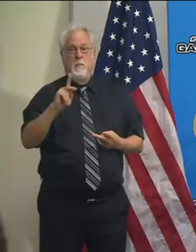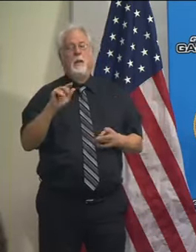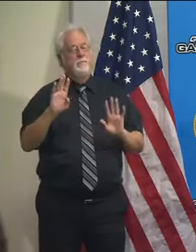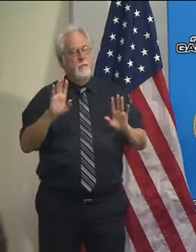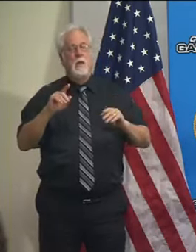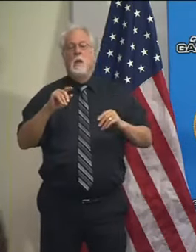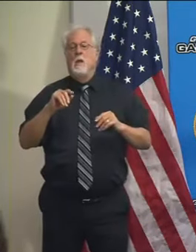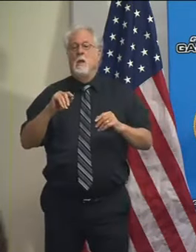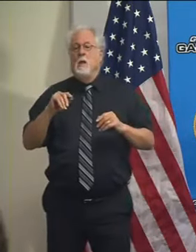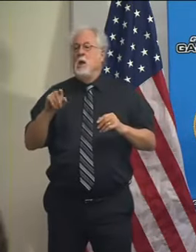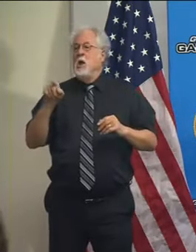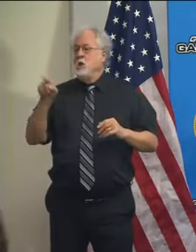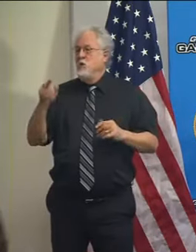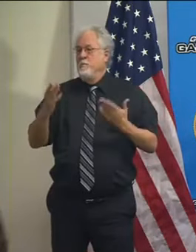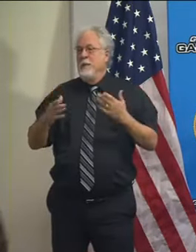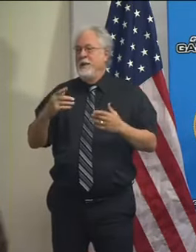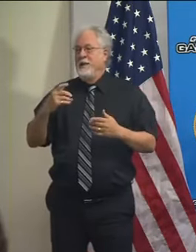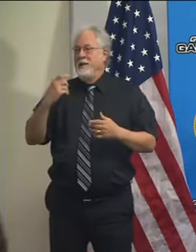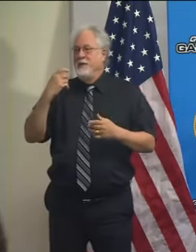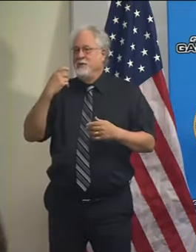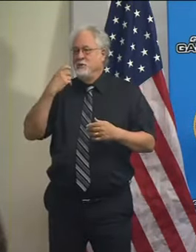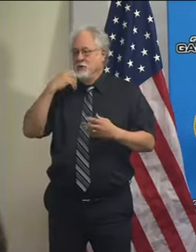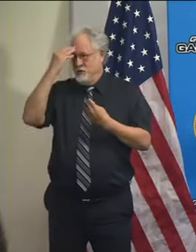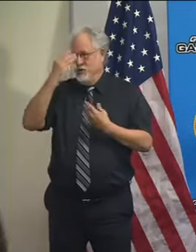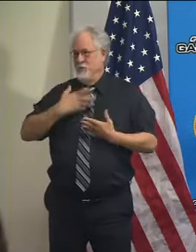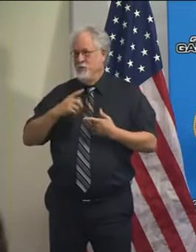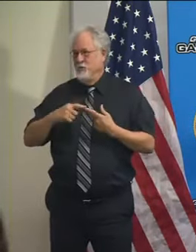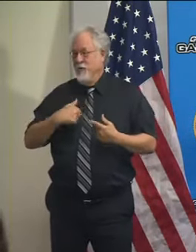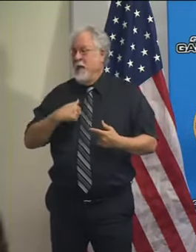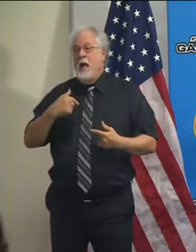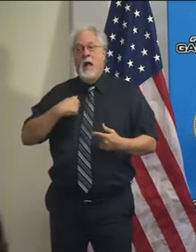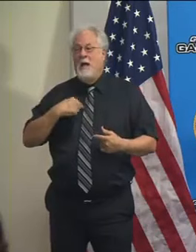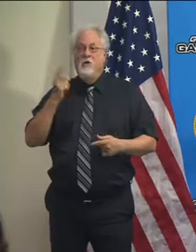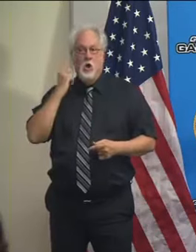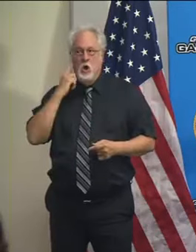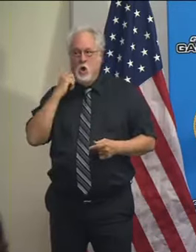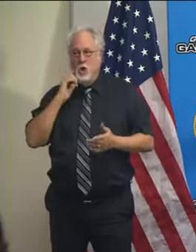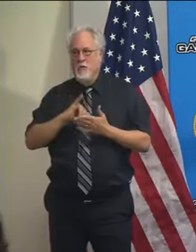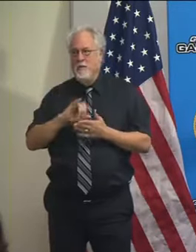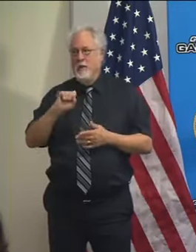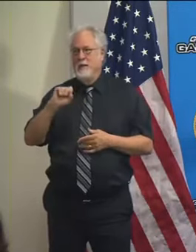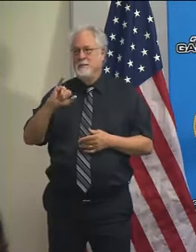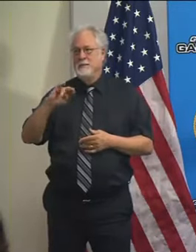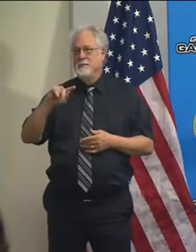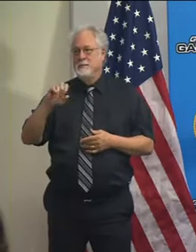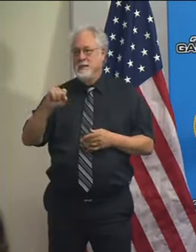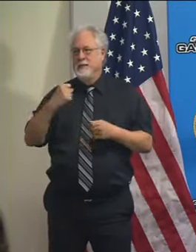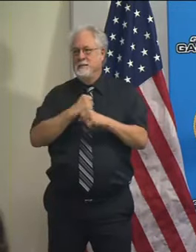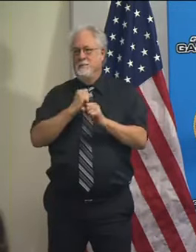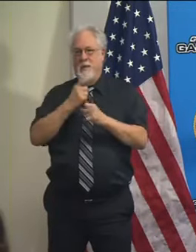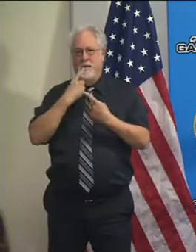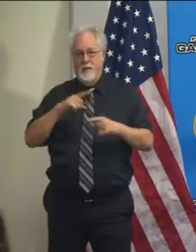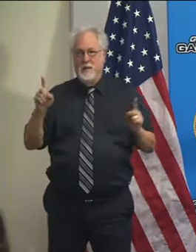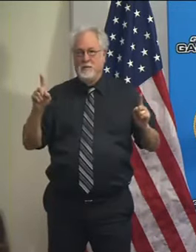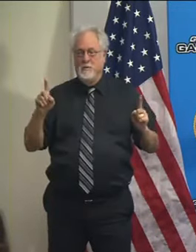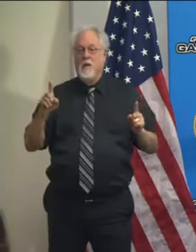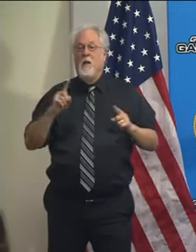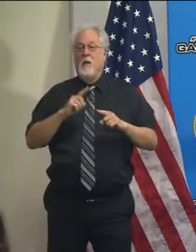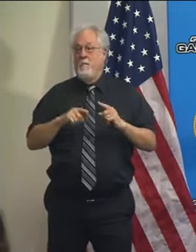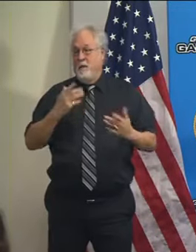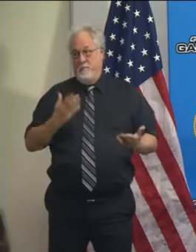way, you may have just made news to me, so because I haven't heard that the Saints have made any announcement like that,